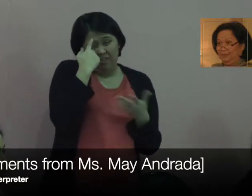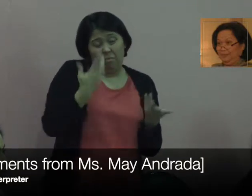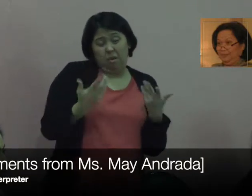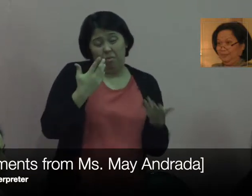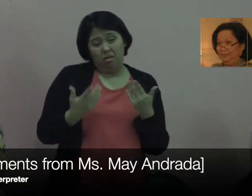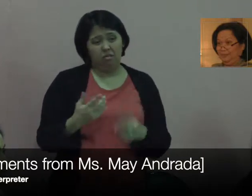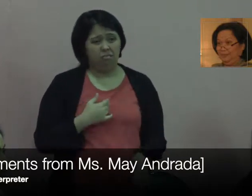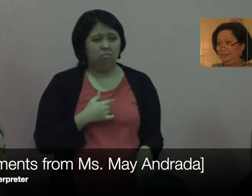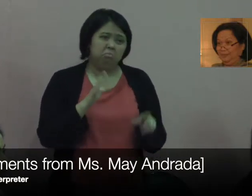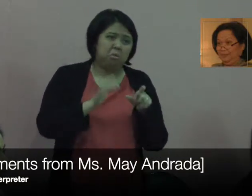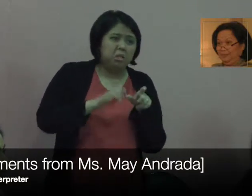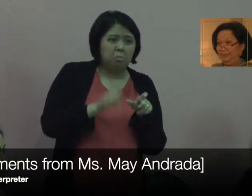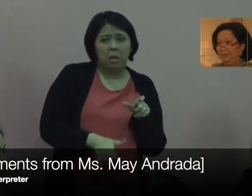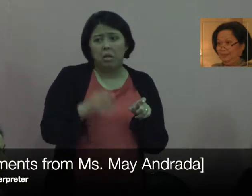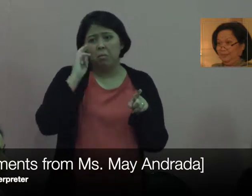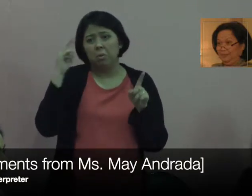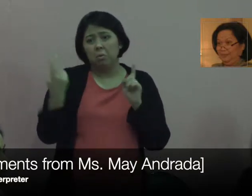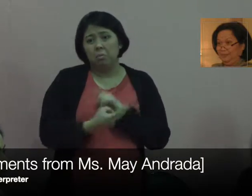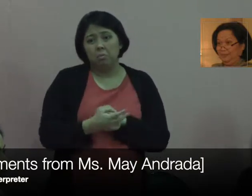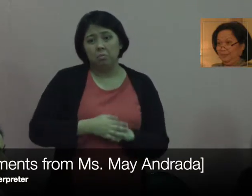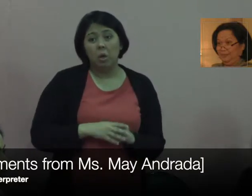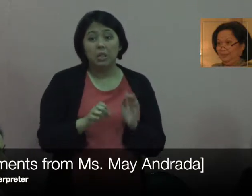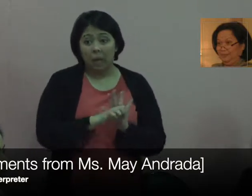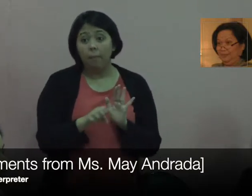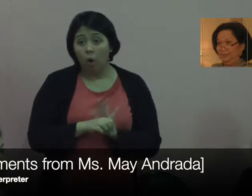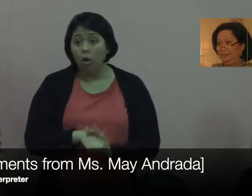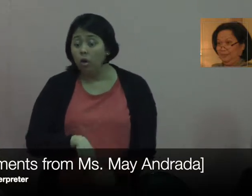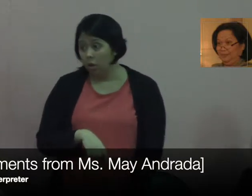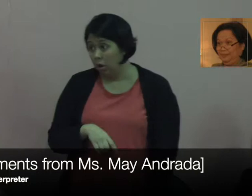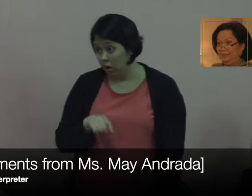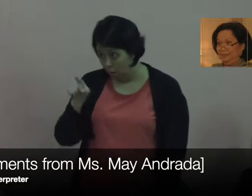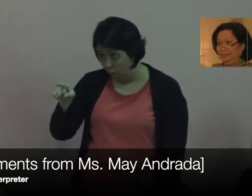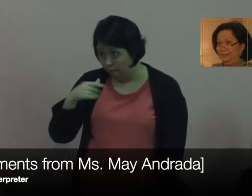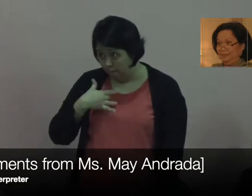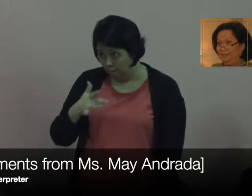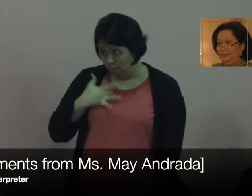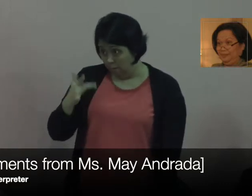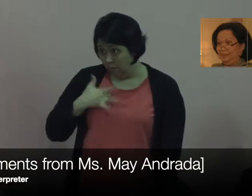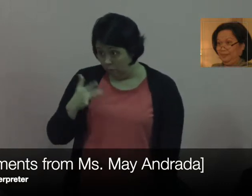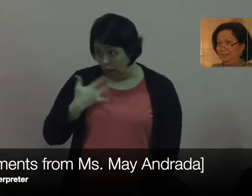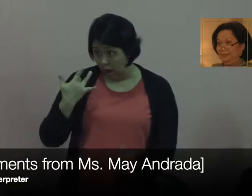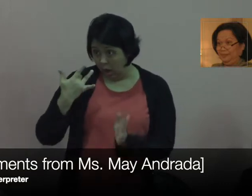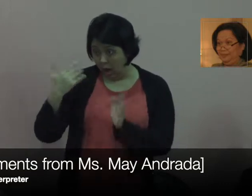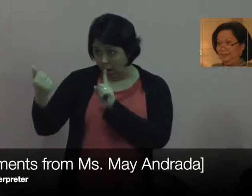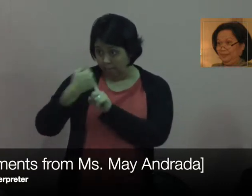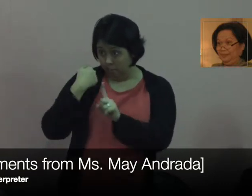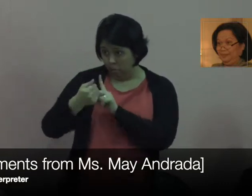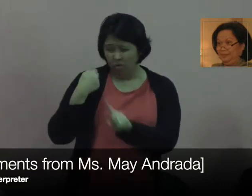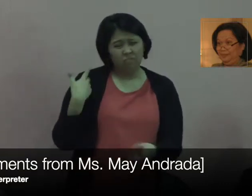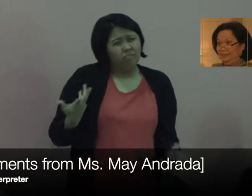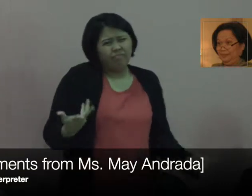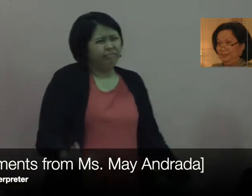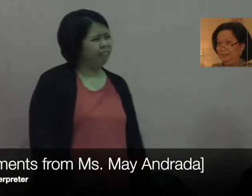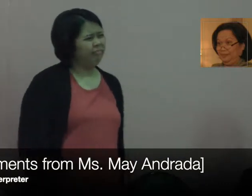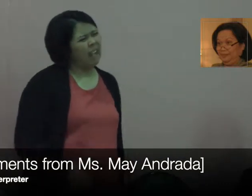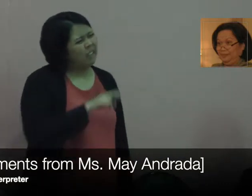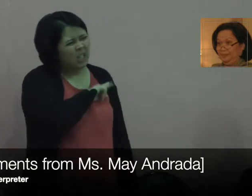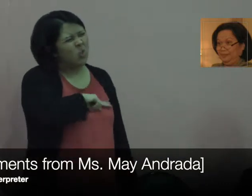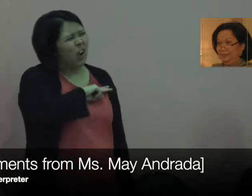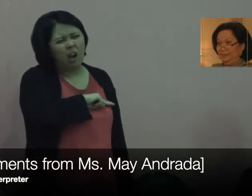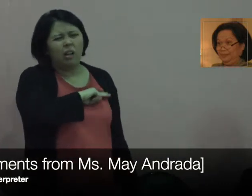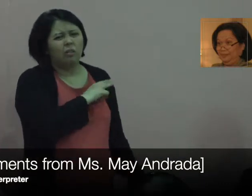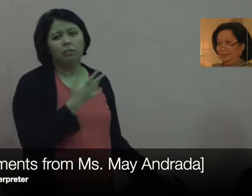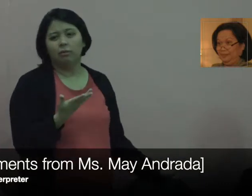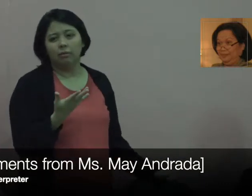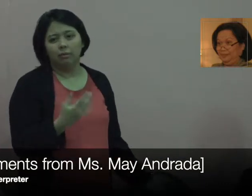pag tinanong sila kung violated sila, hindi, natural lang eh. Yun ang problema ko doon dati eh. I do not know,